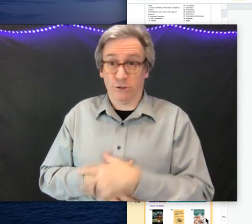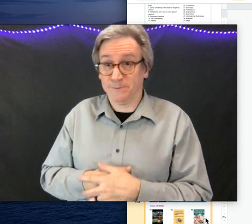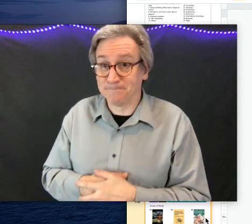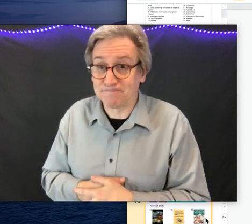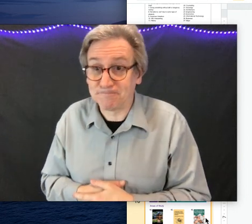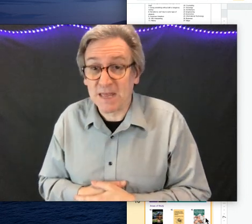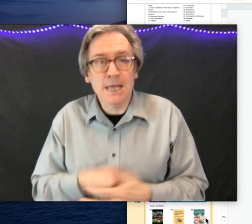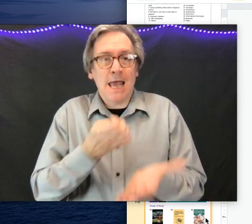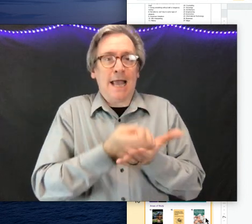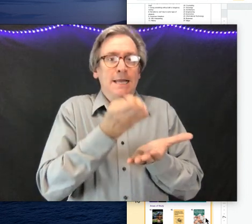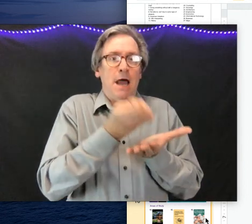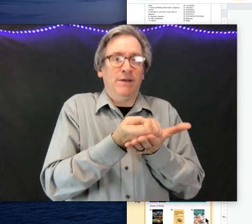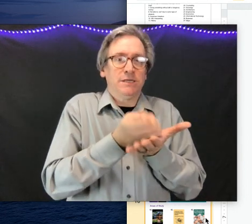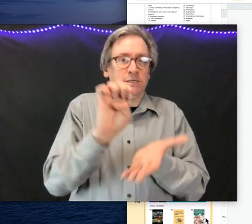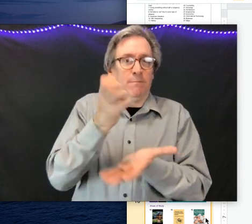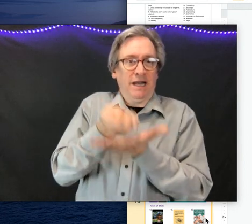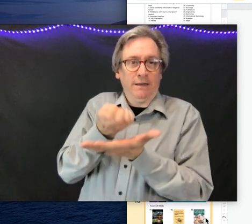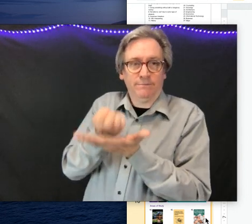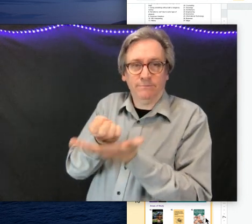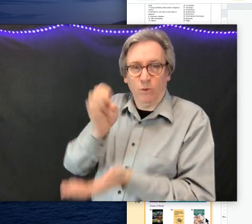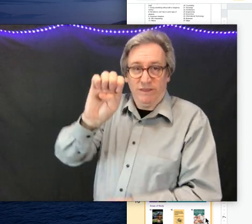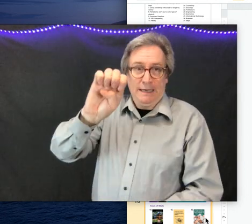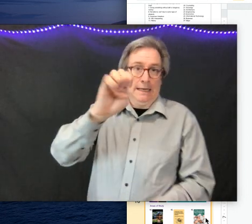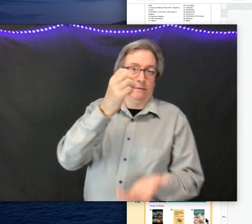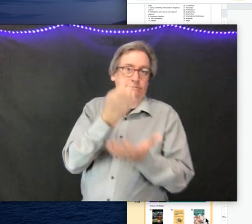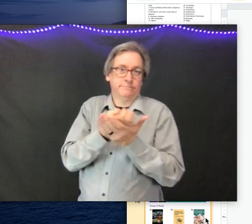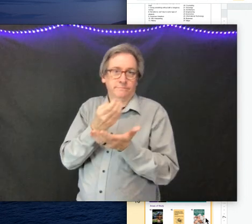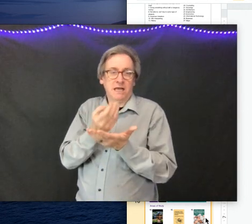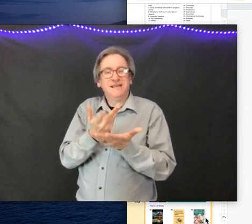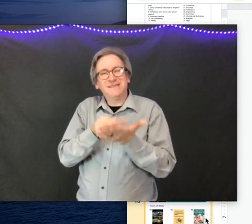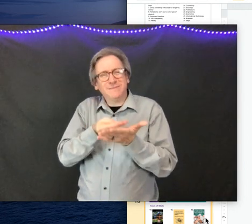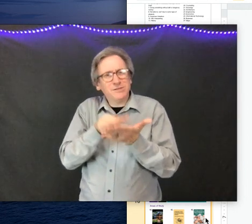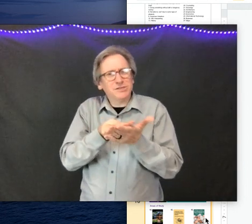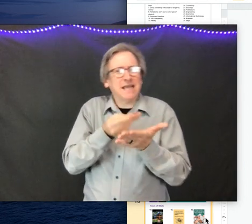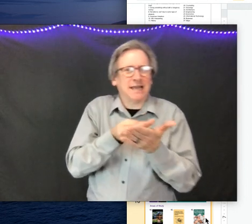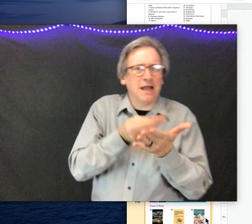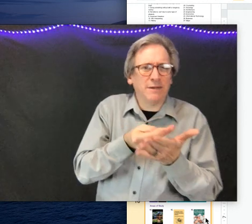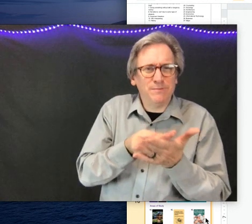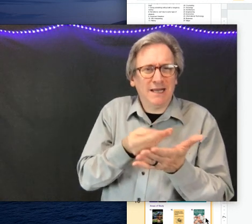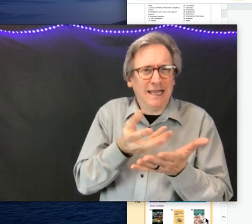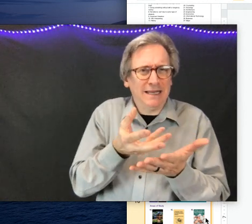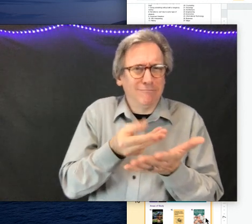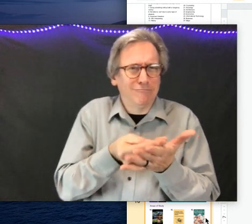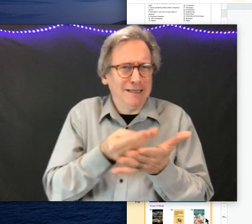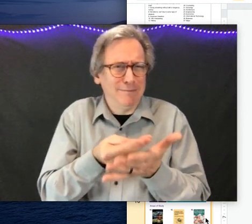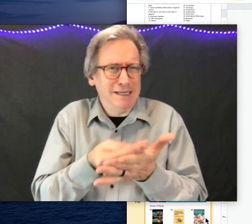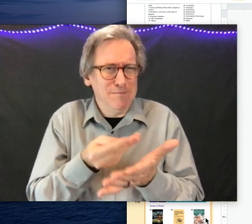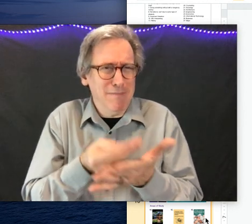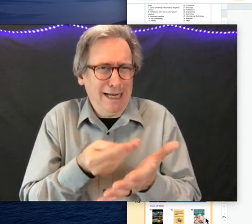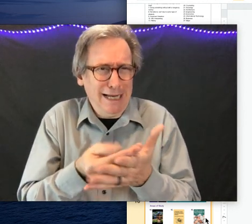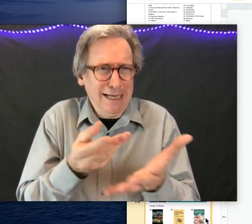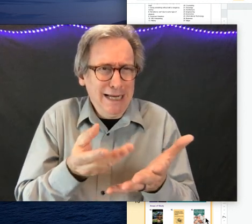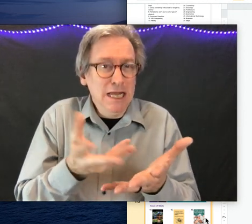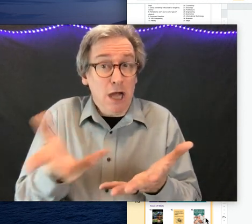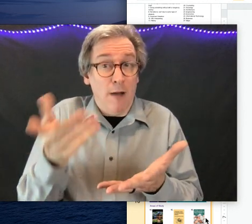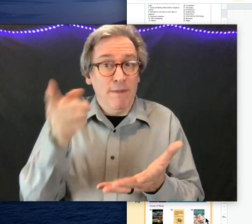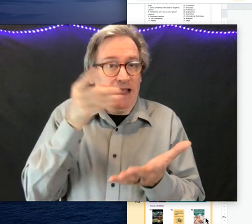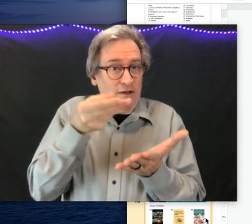any others. Economics, money with an E. Sometimes you'll see economics, but it really means